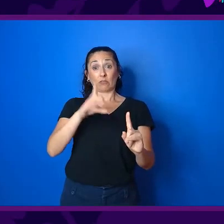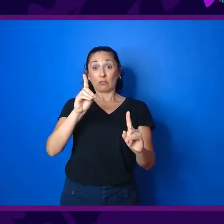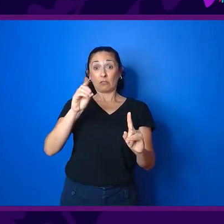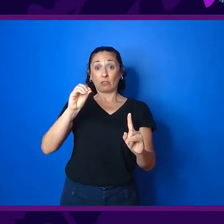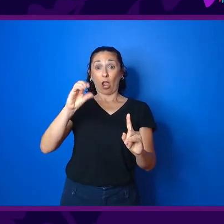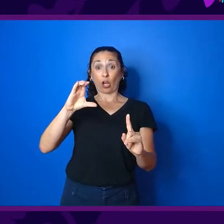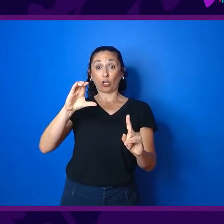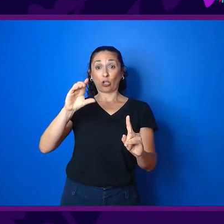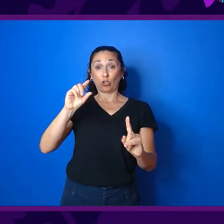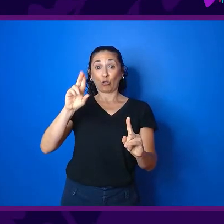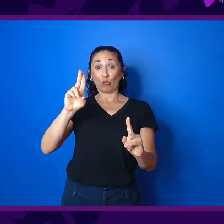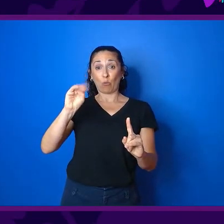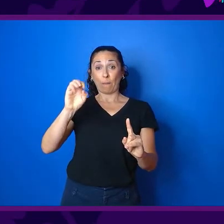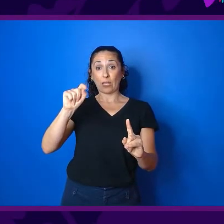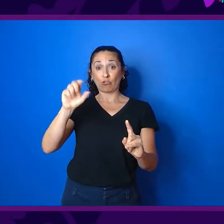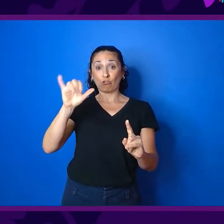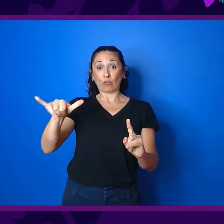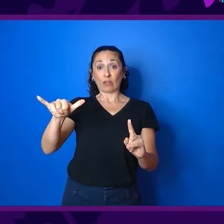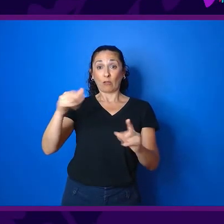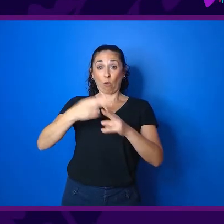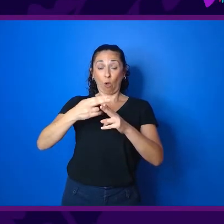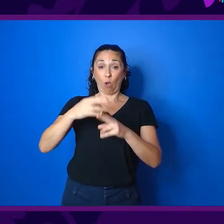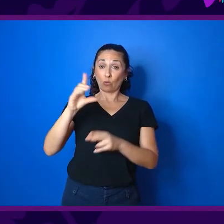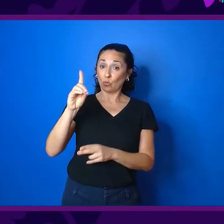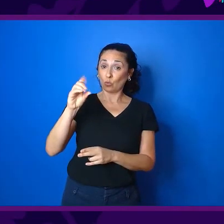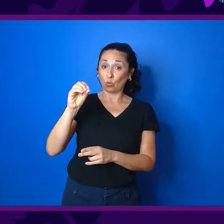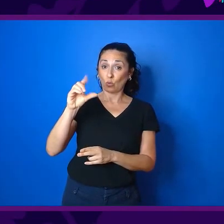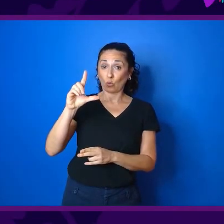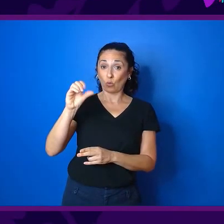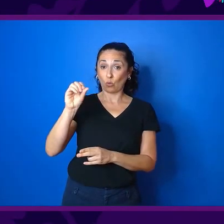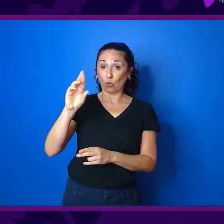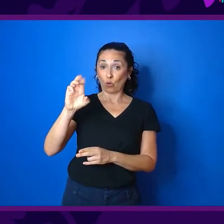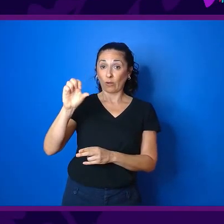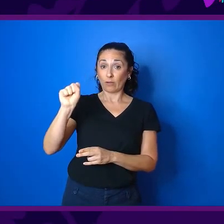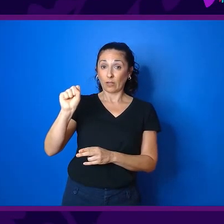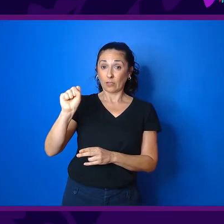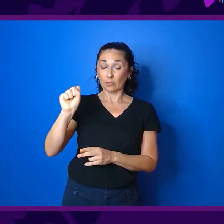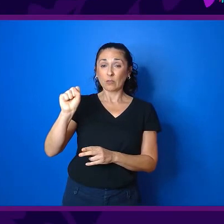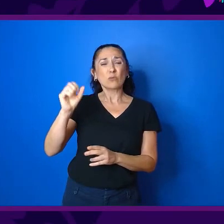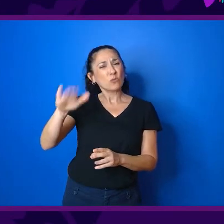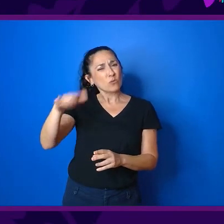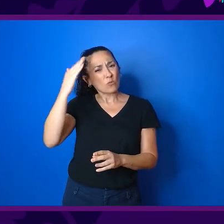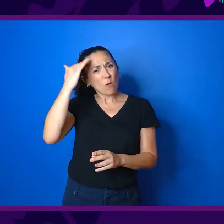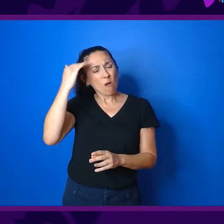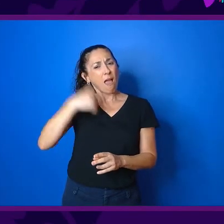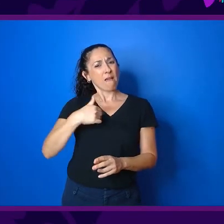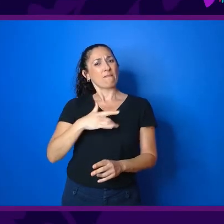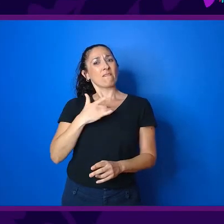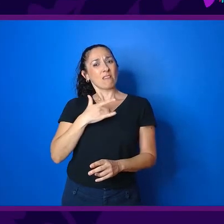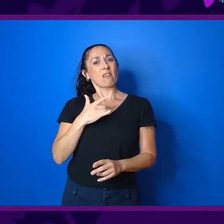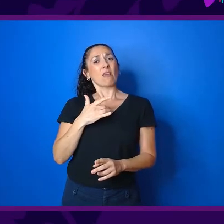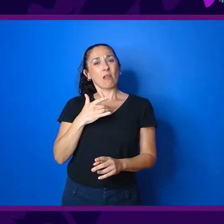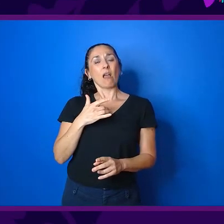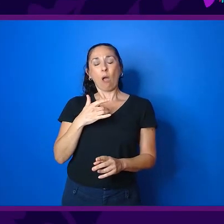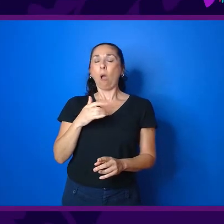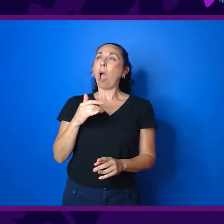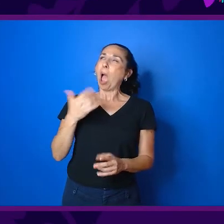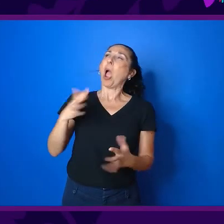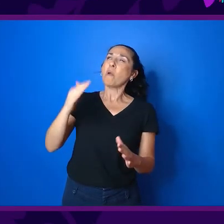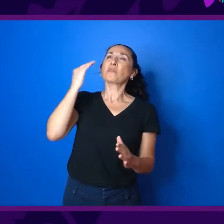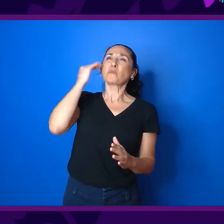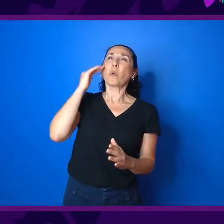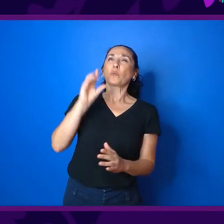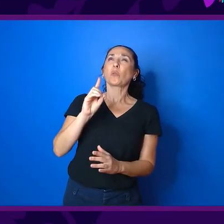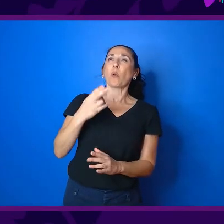the documentary came out, and, it's funny because I feel like I had a good sense of who you are. But once I saw